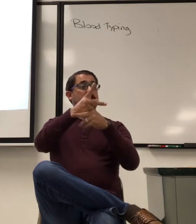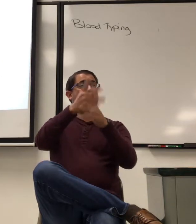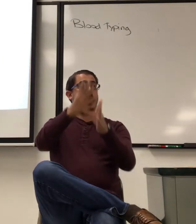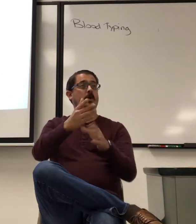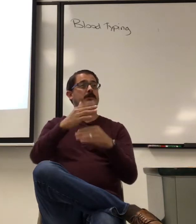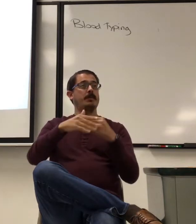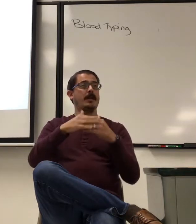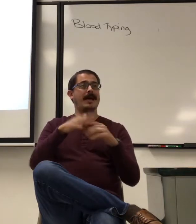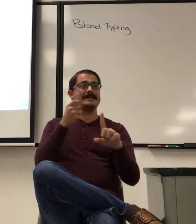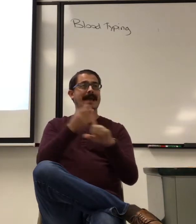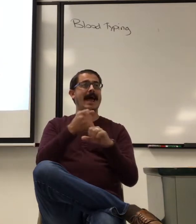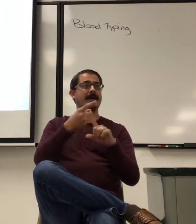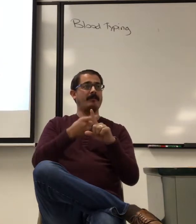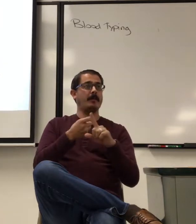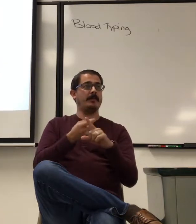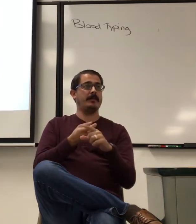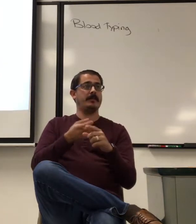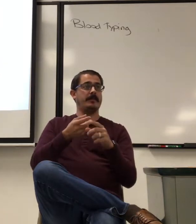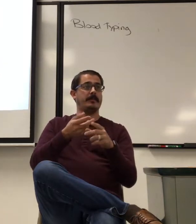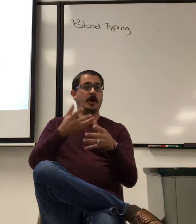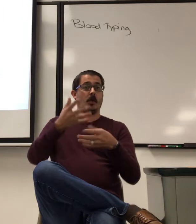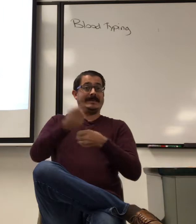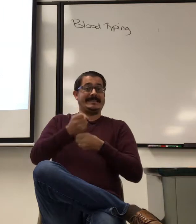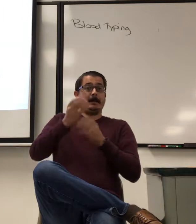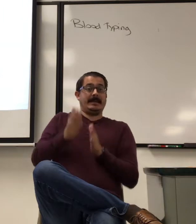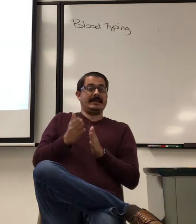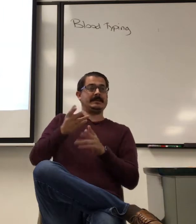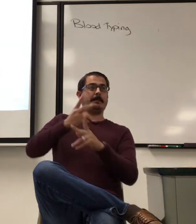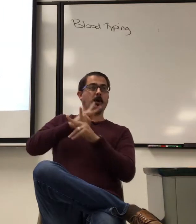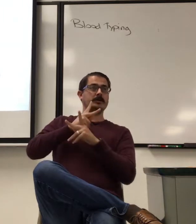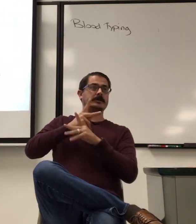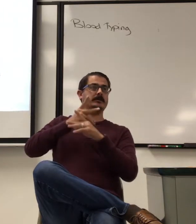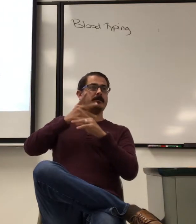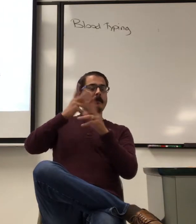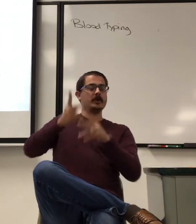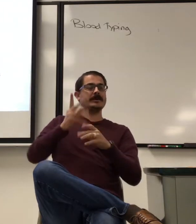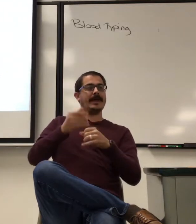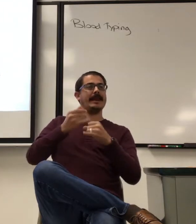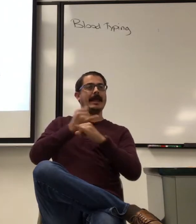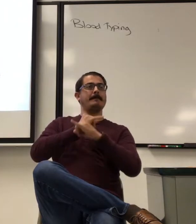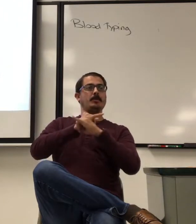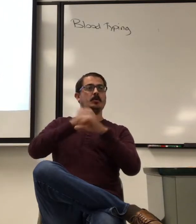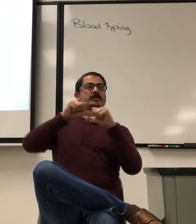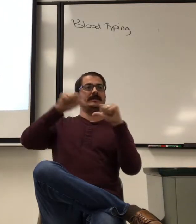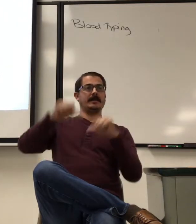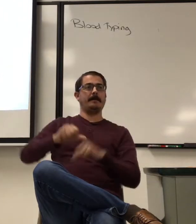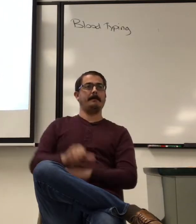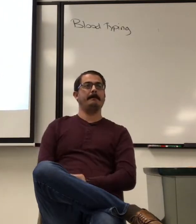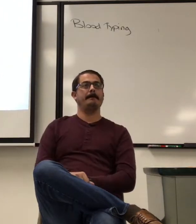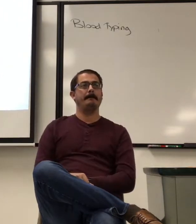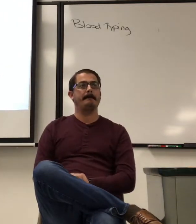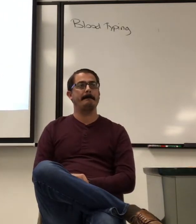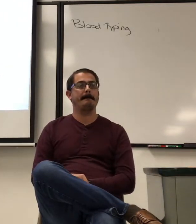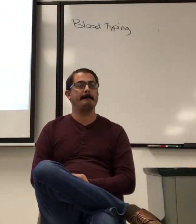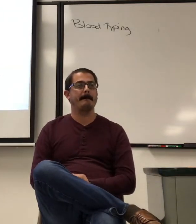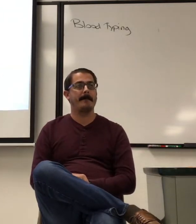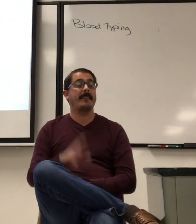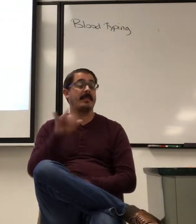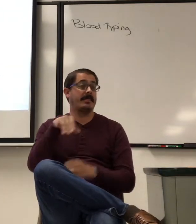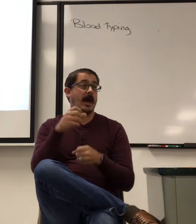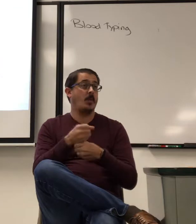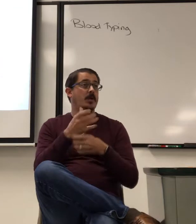system. Okay, so we call those molecules the antibodies or agglutinates. That will